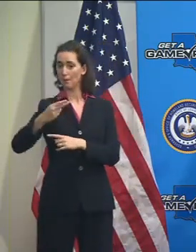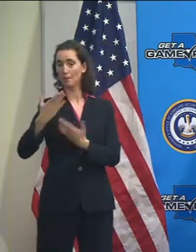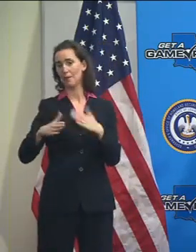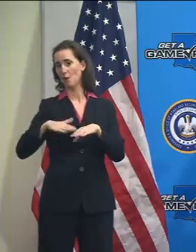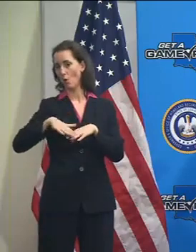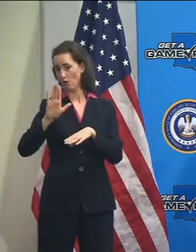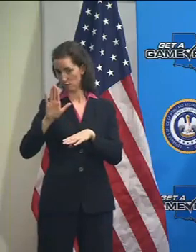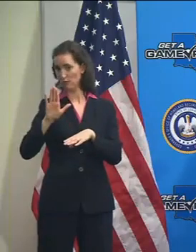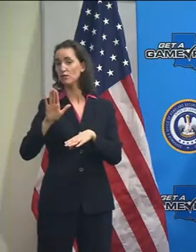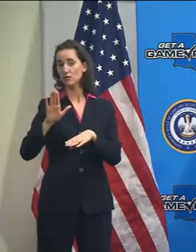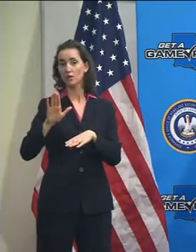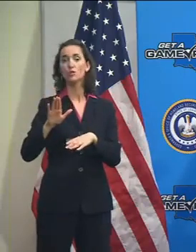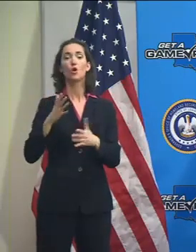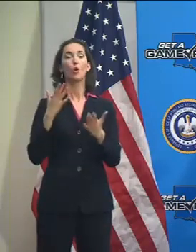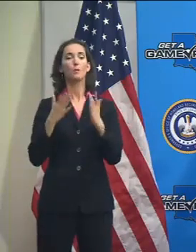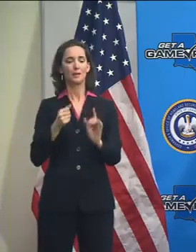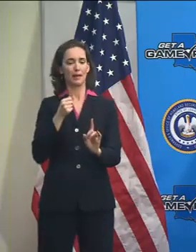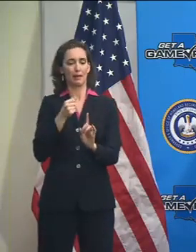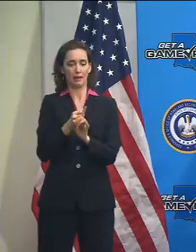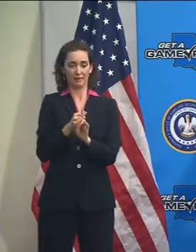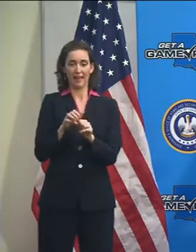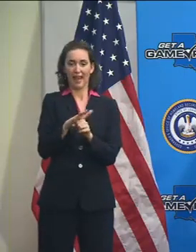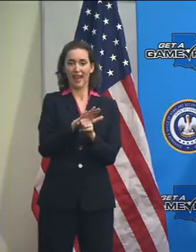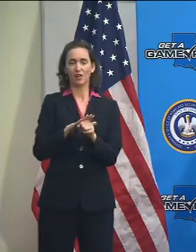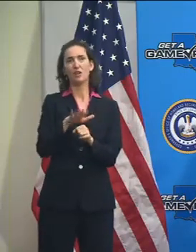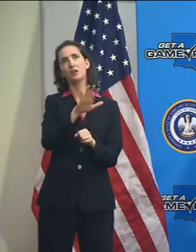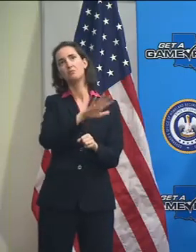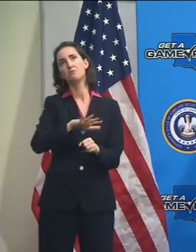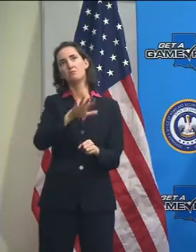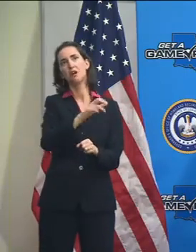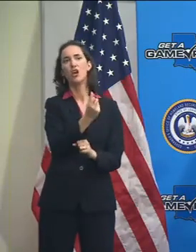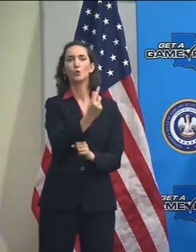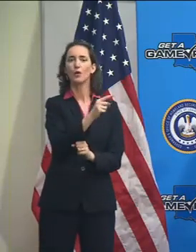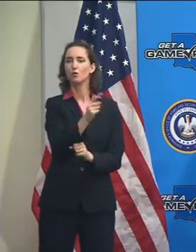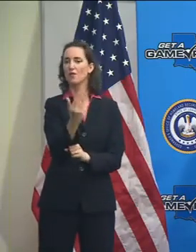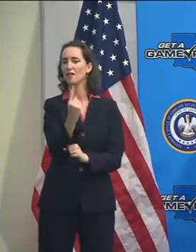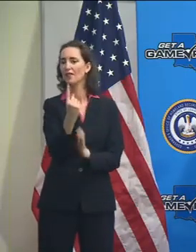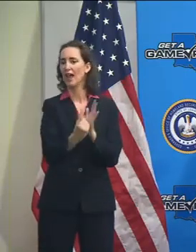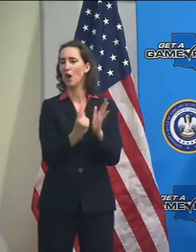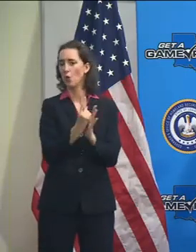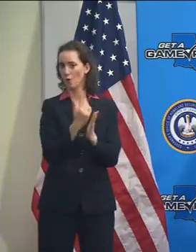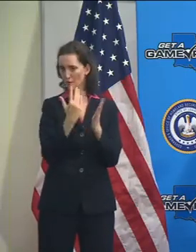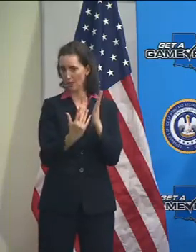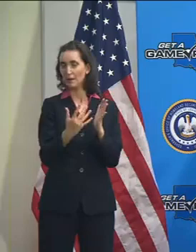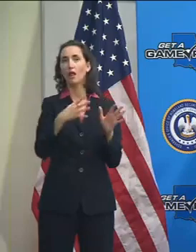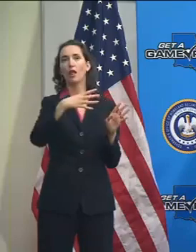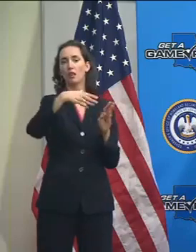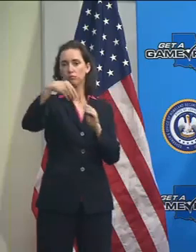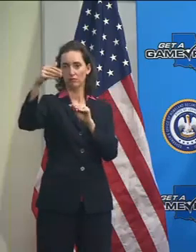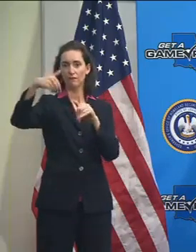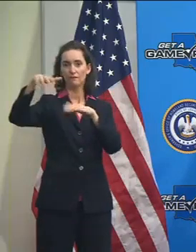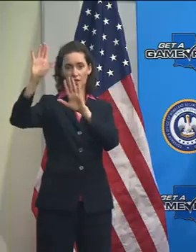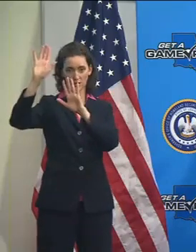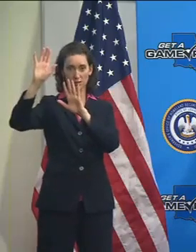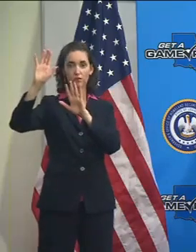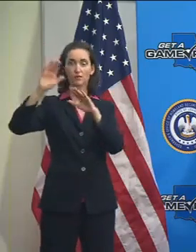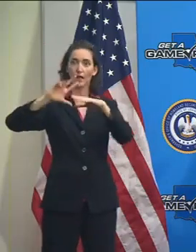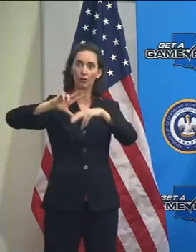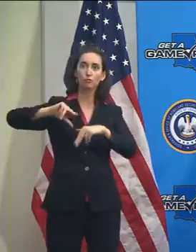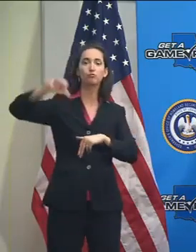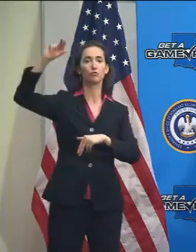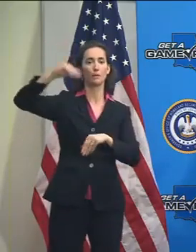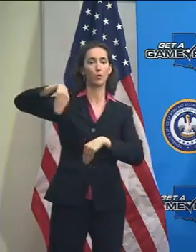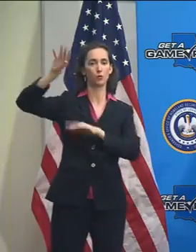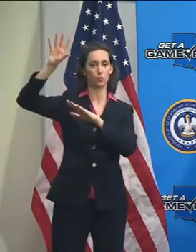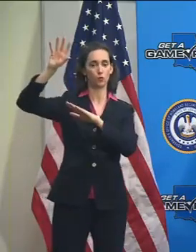only see impacts for a window of about 12 to maybe 15 hours before it works its way through. So if